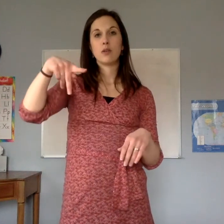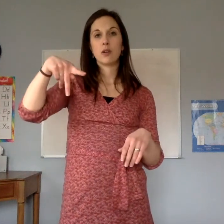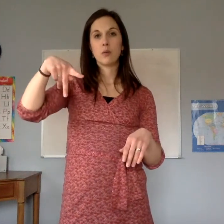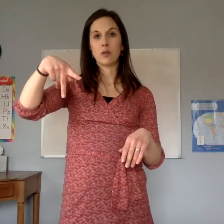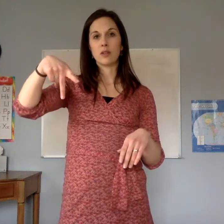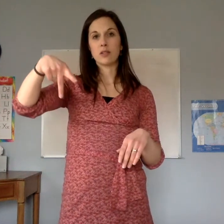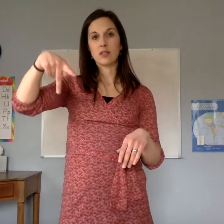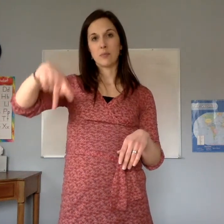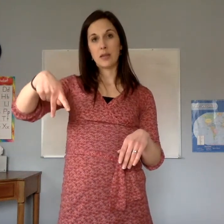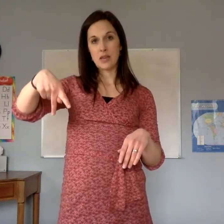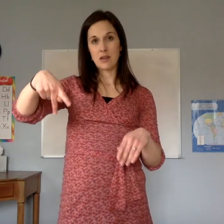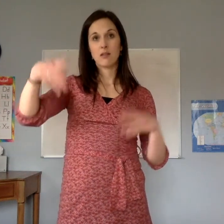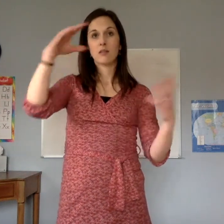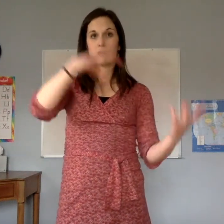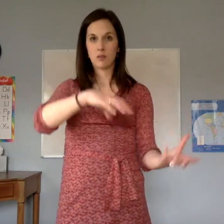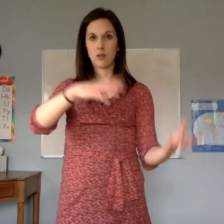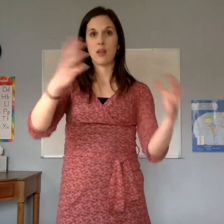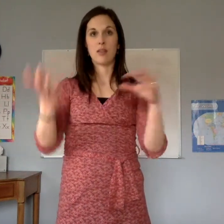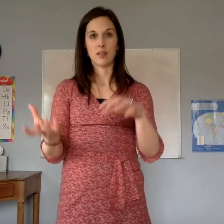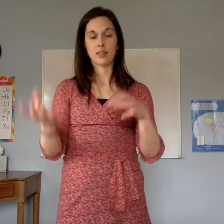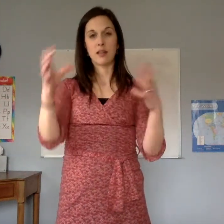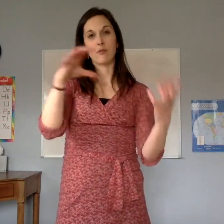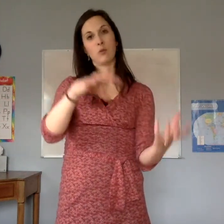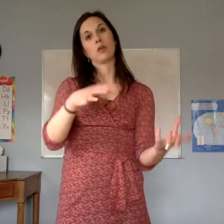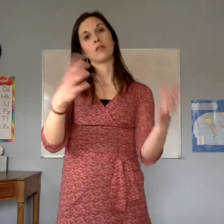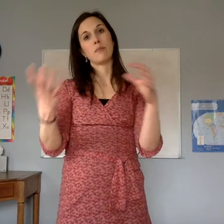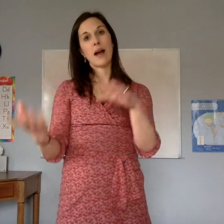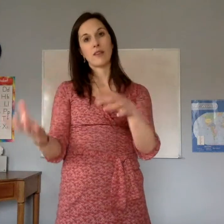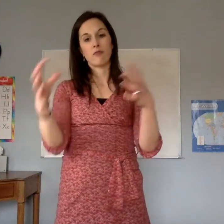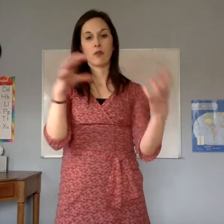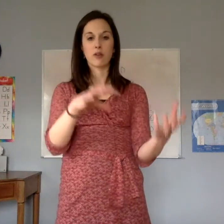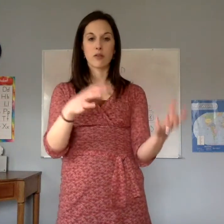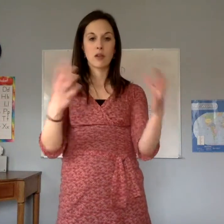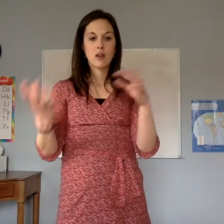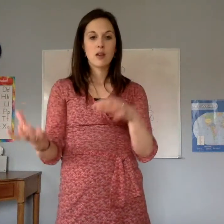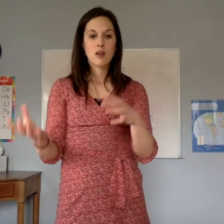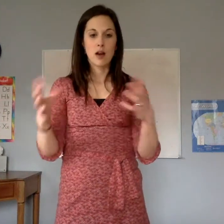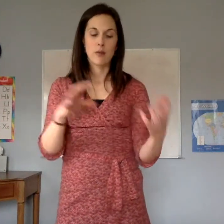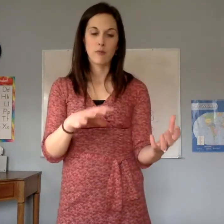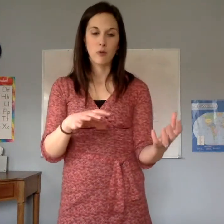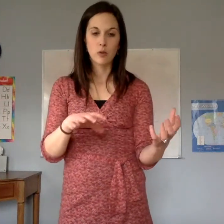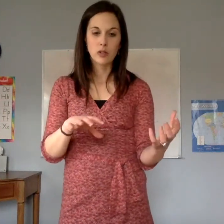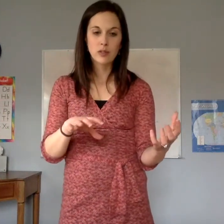Punic Wars is a P, and then the sign for wars, back and forth for wars.